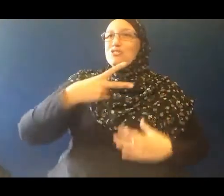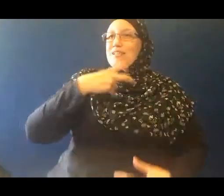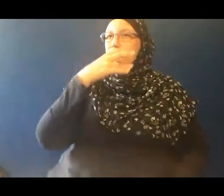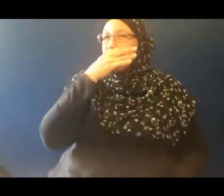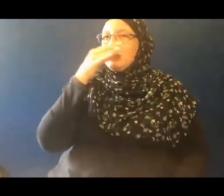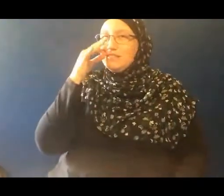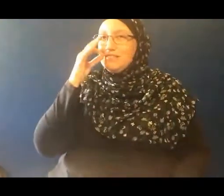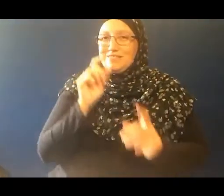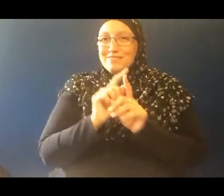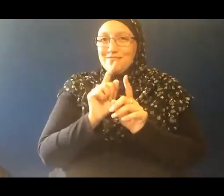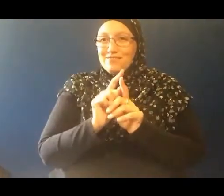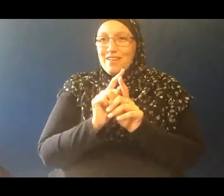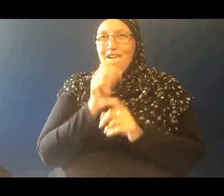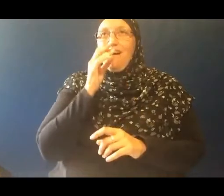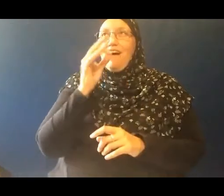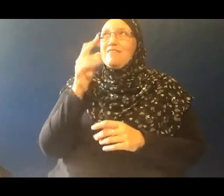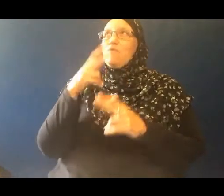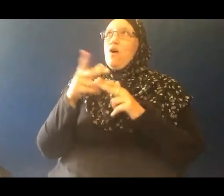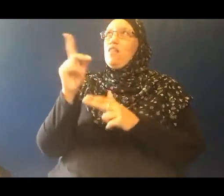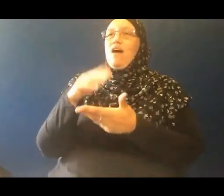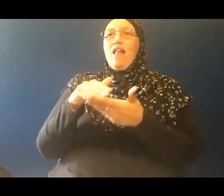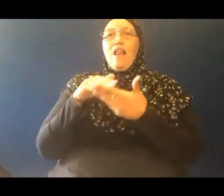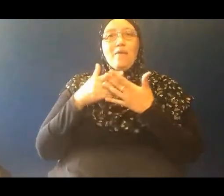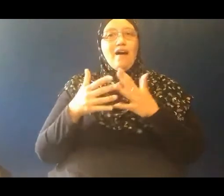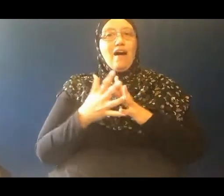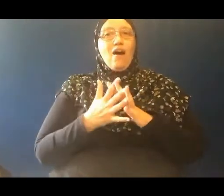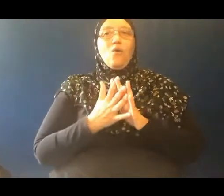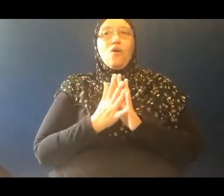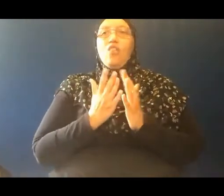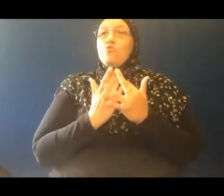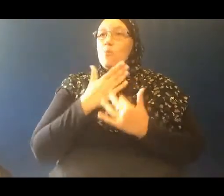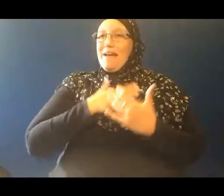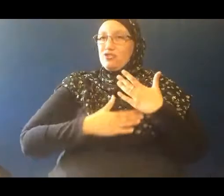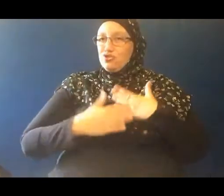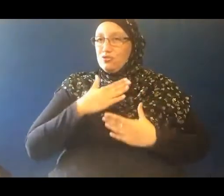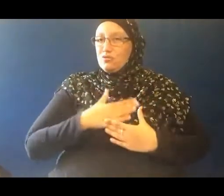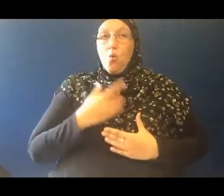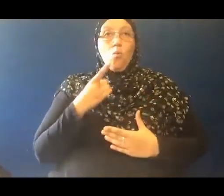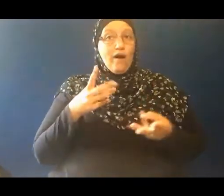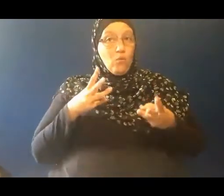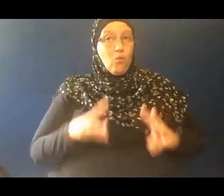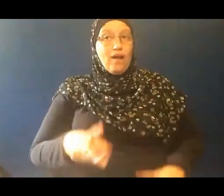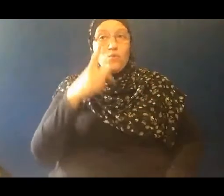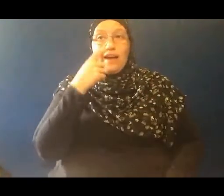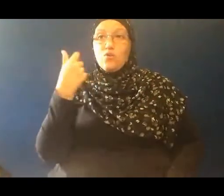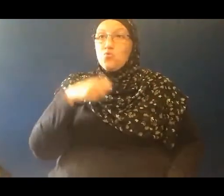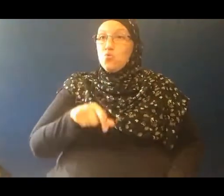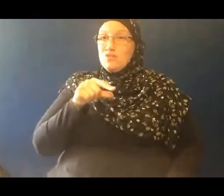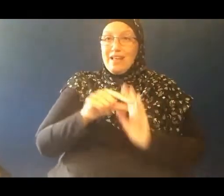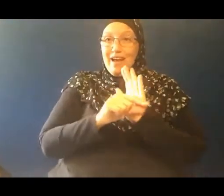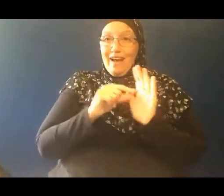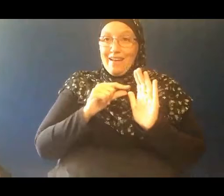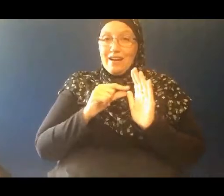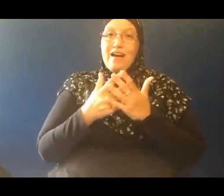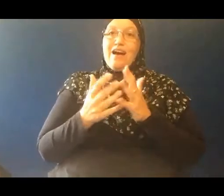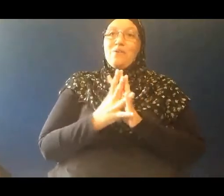by patience. They say patience in this ayah, one of the applications of it, one of the important applications of patience